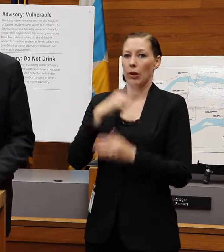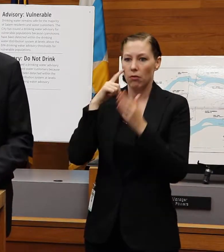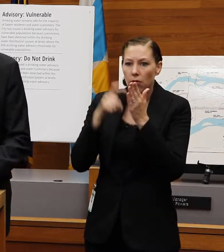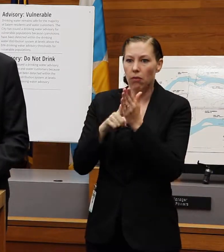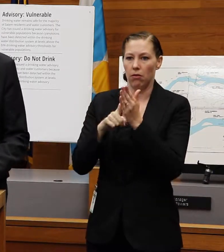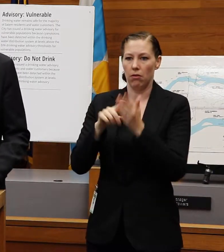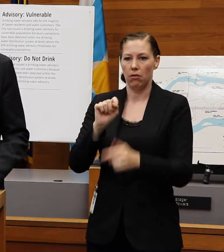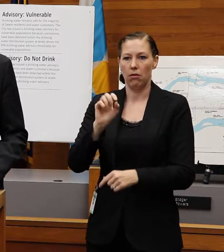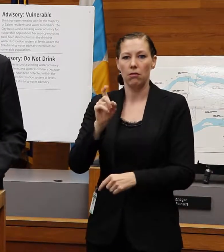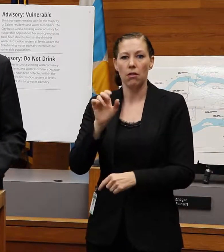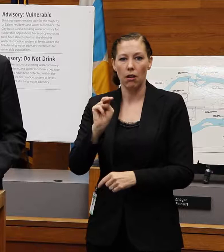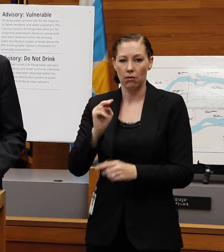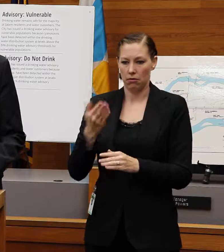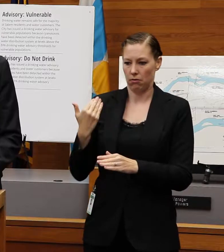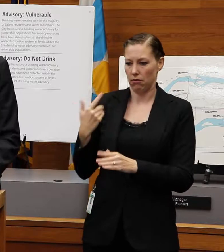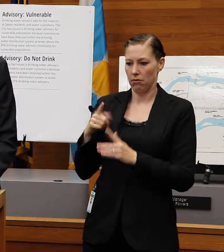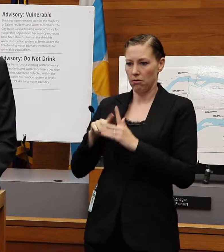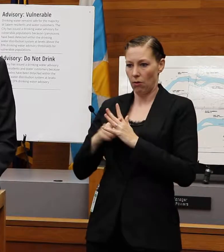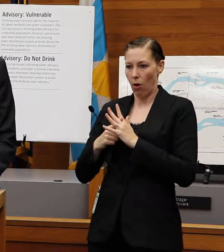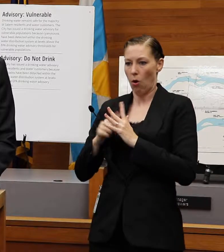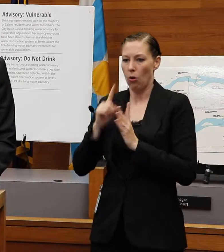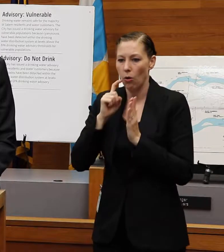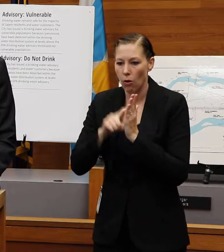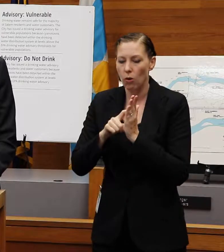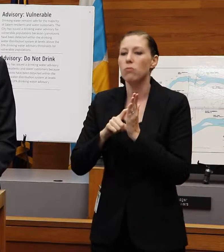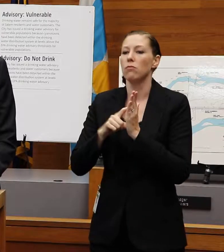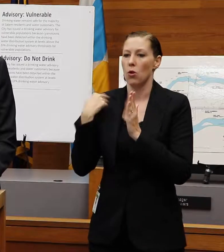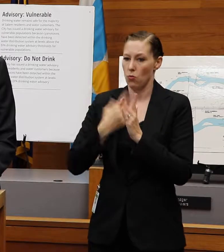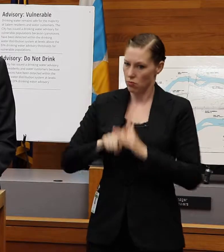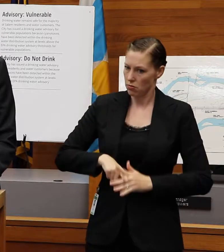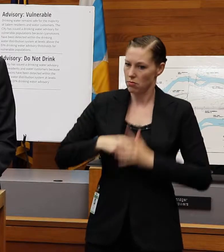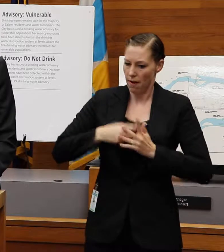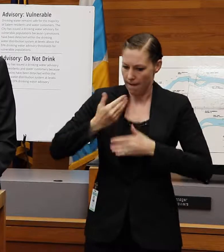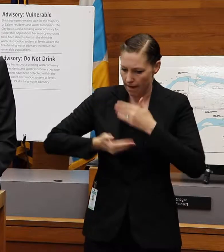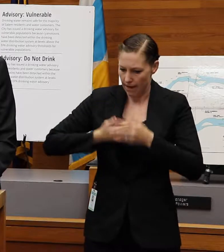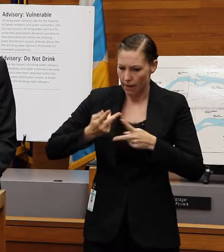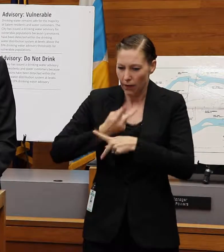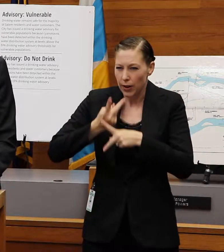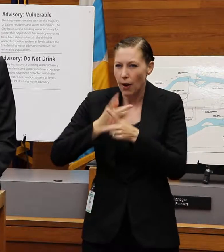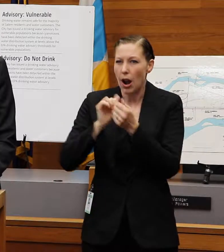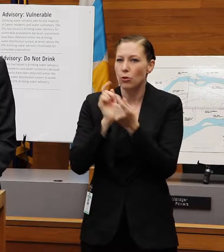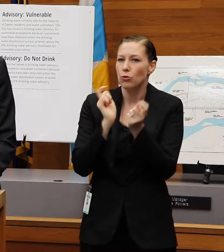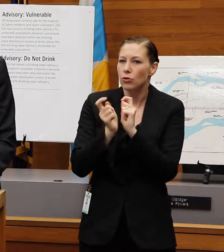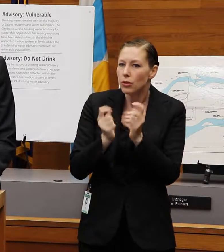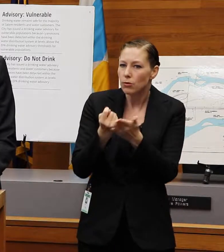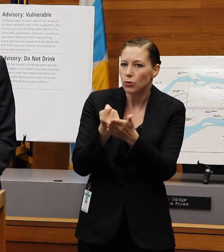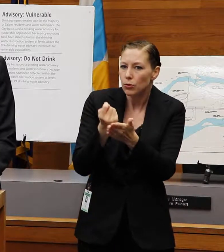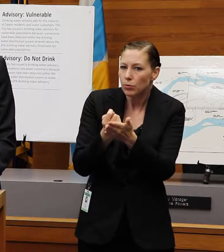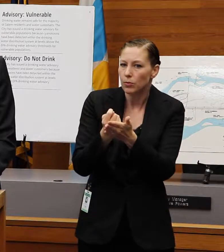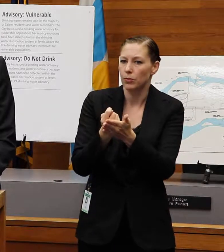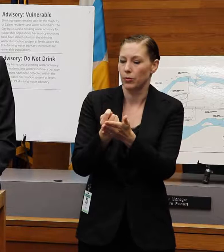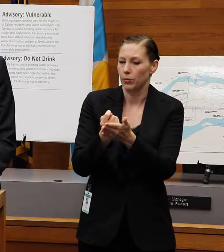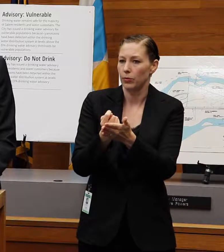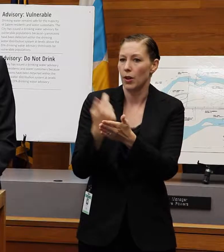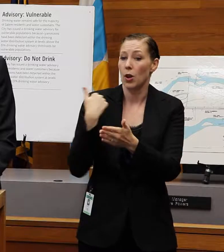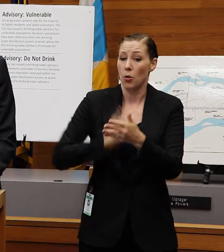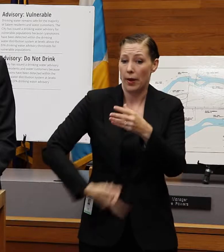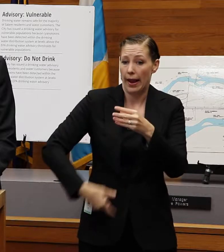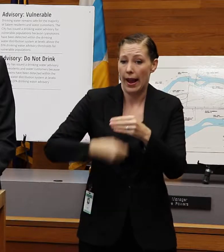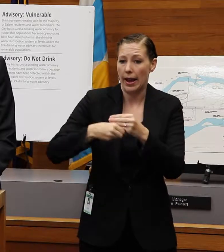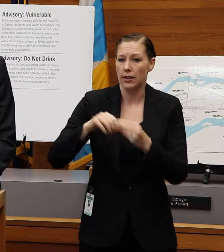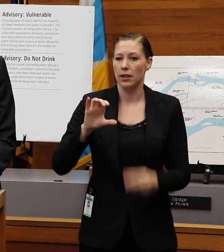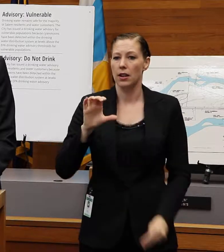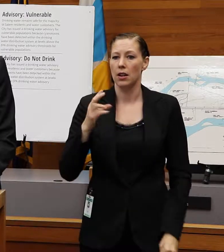been taking several steps, making several changes to our treatment, adding